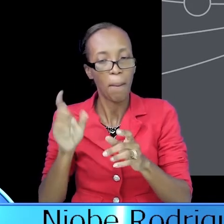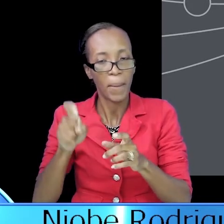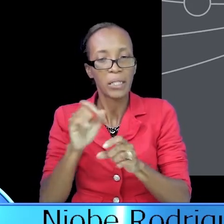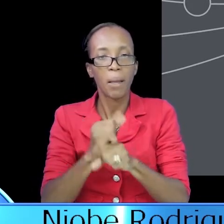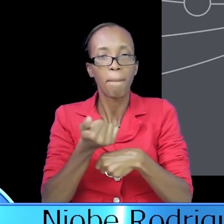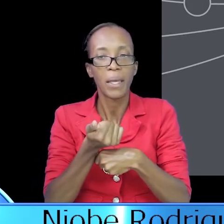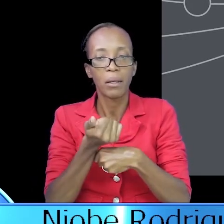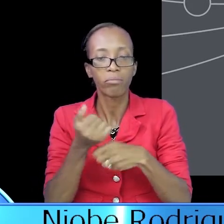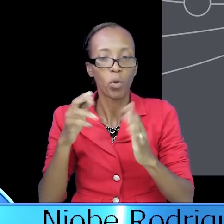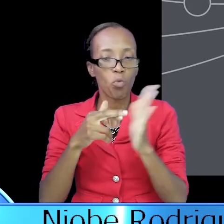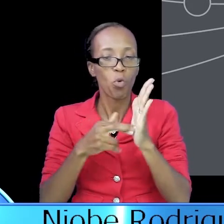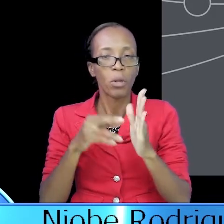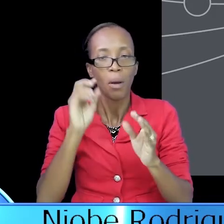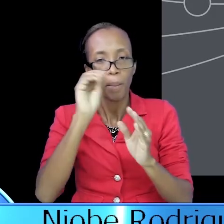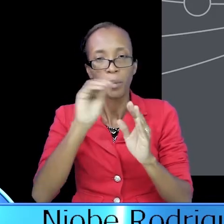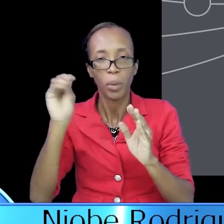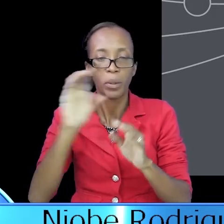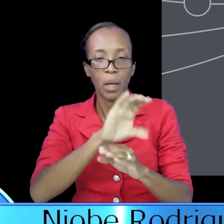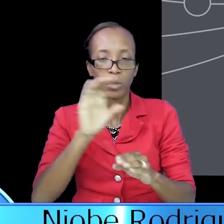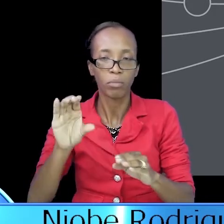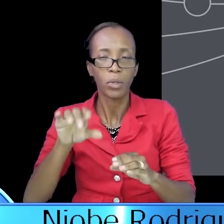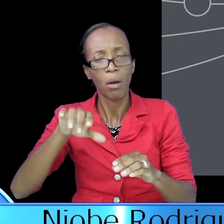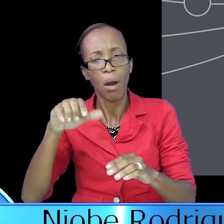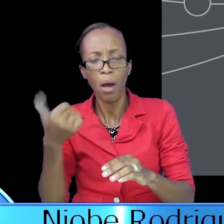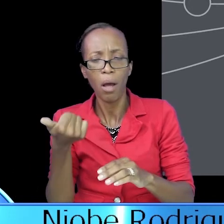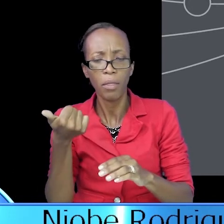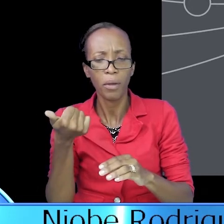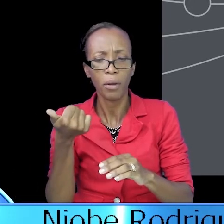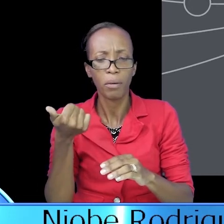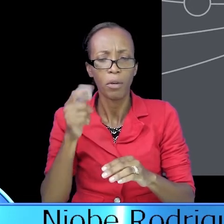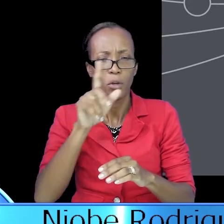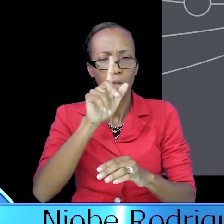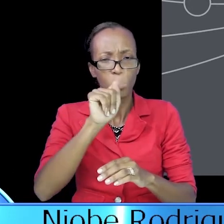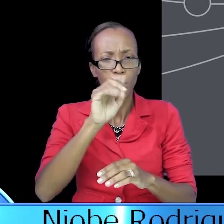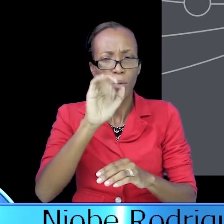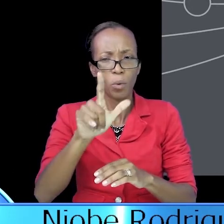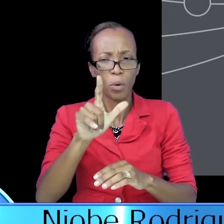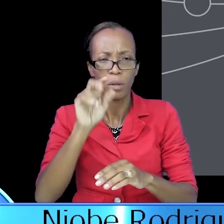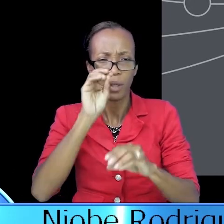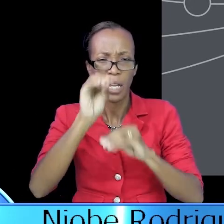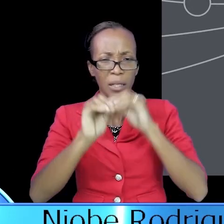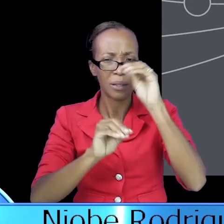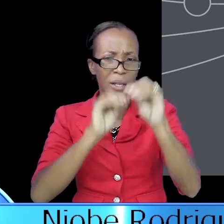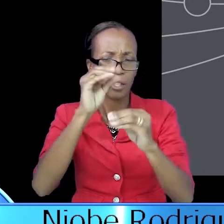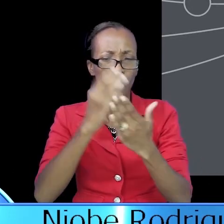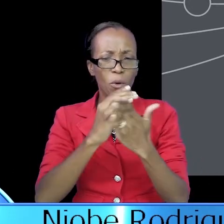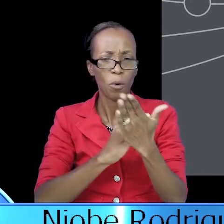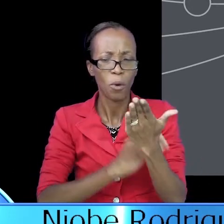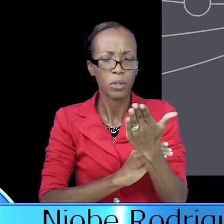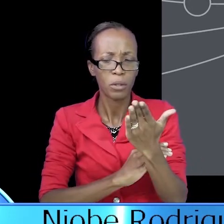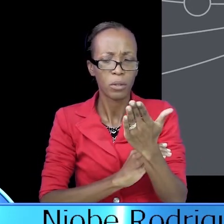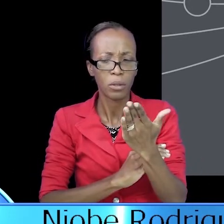football game and they want to hear the words. They can't. So that course goes through all the